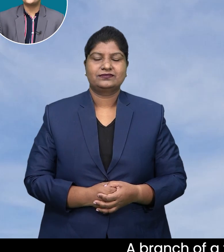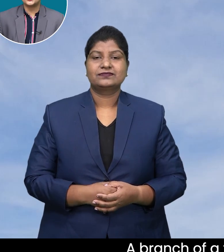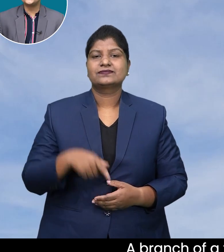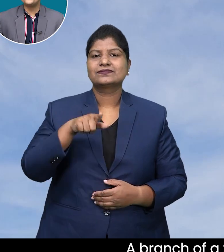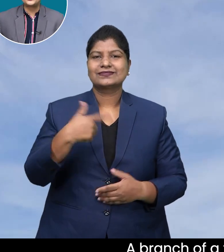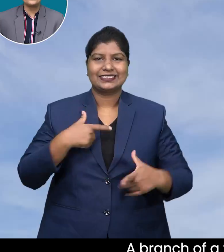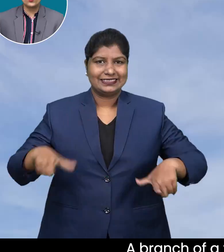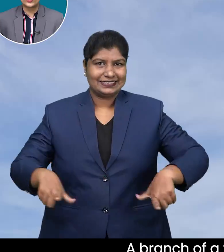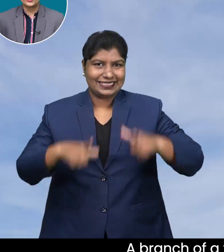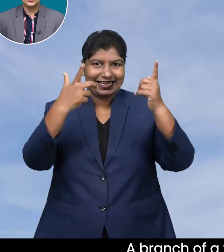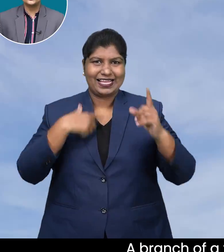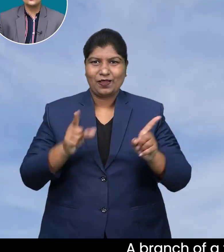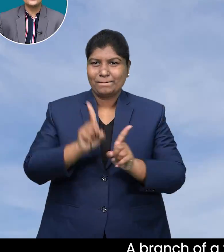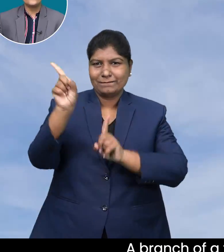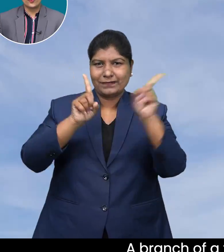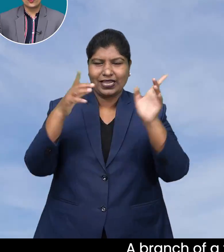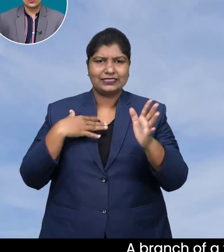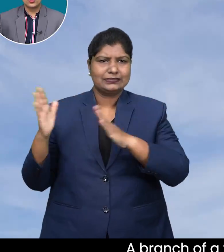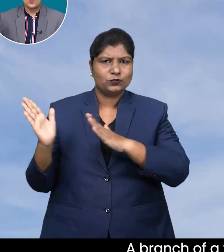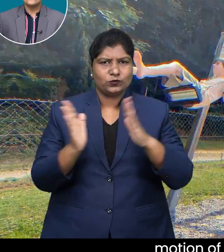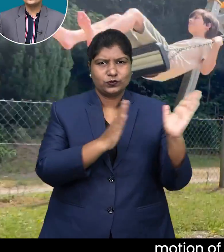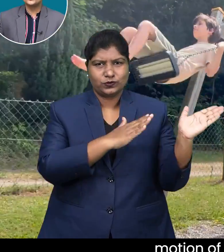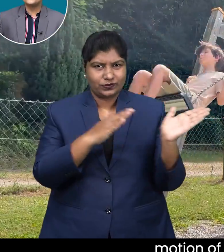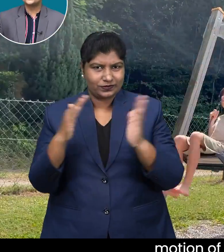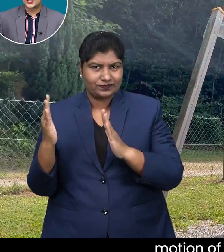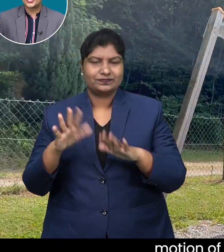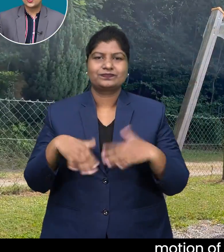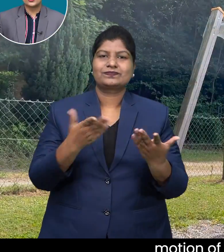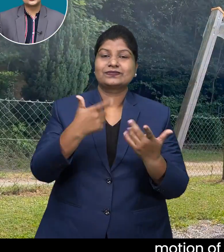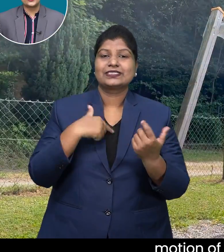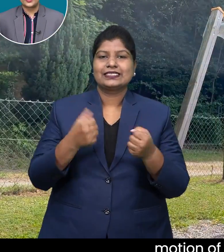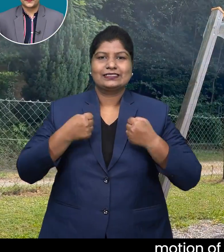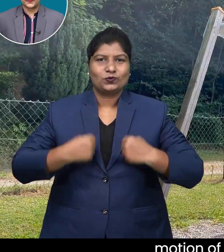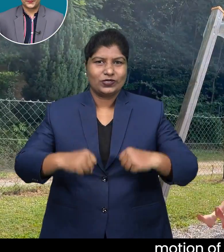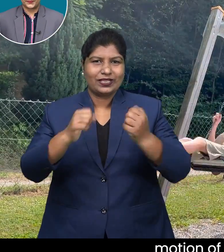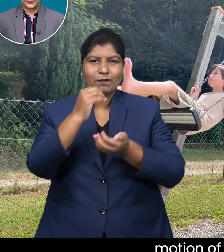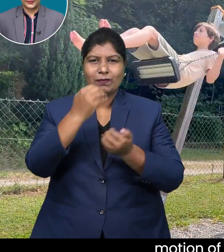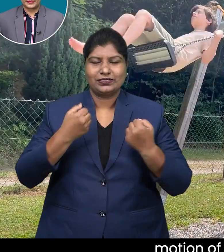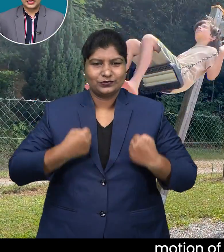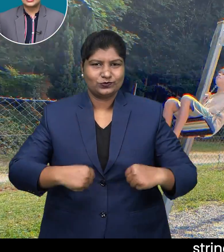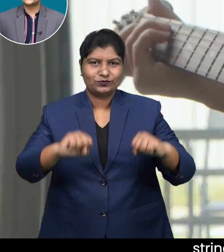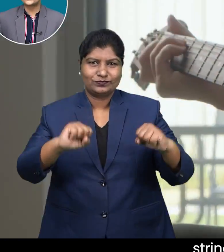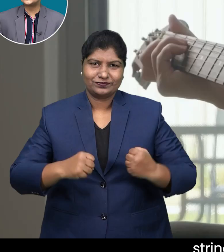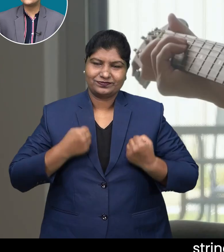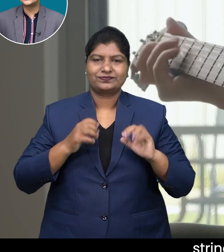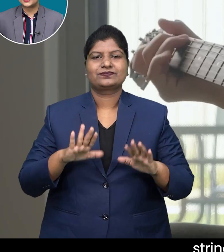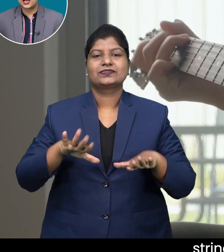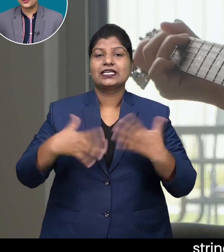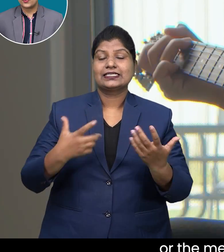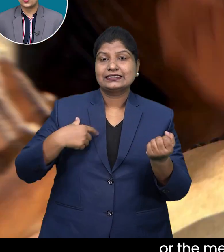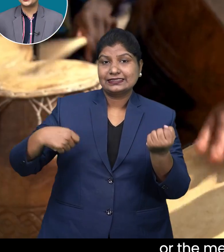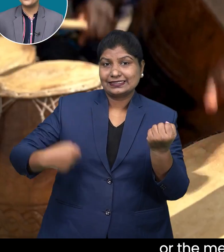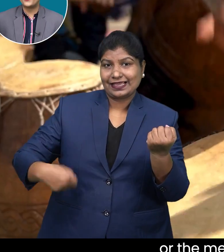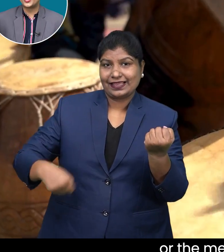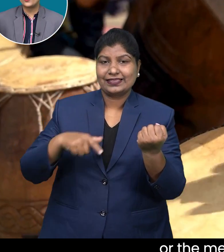A branch of tree moving to and fro, motion of a child on a swing. Strings of a